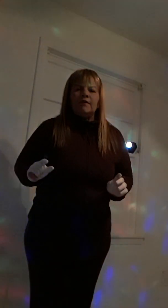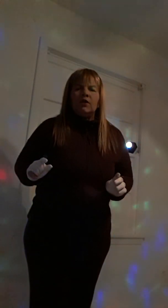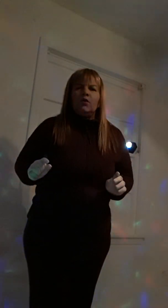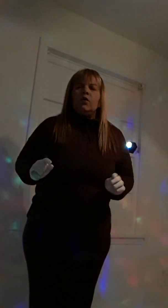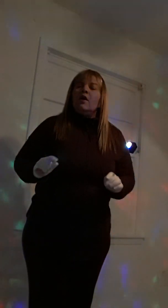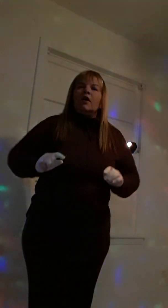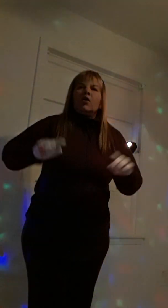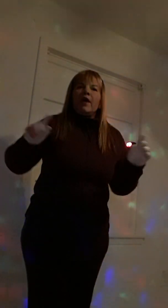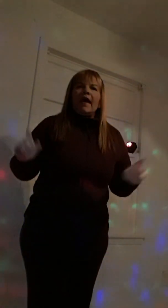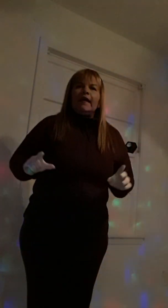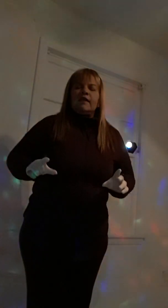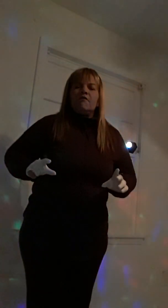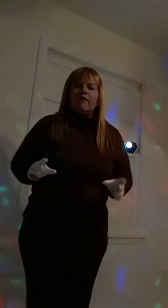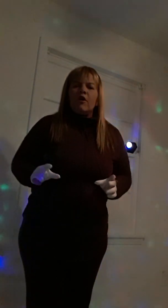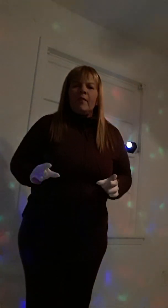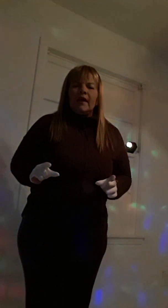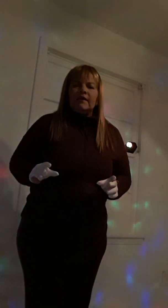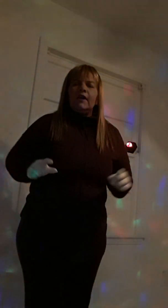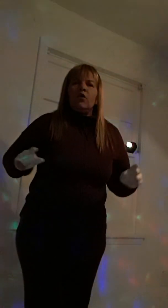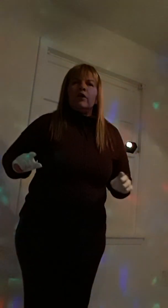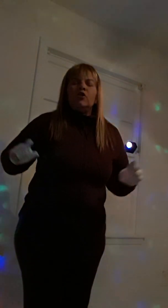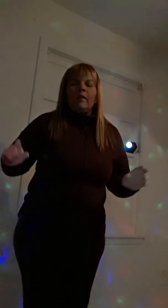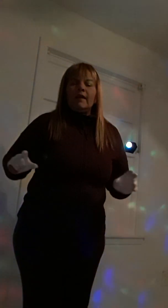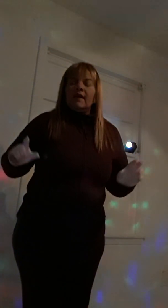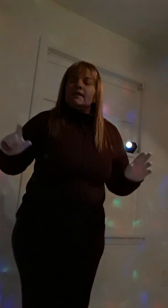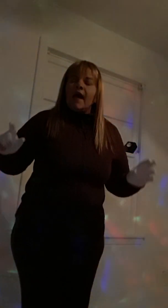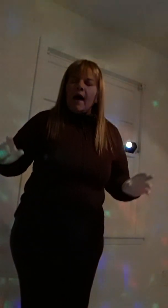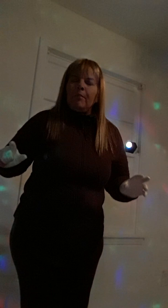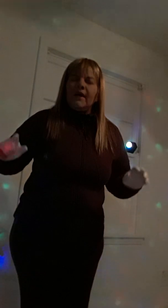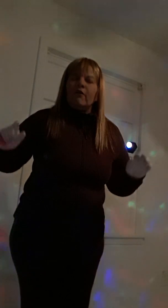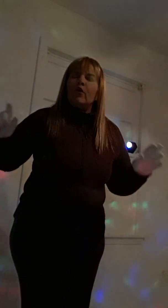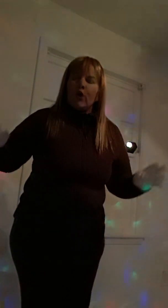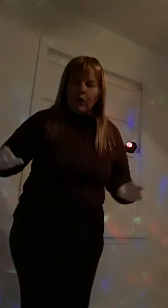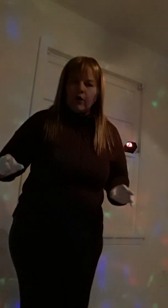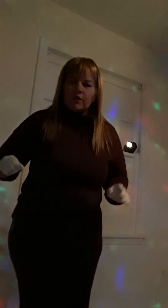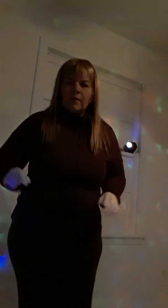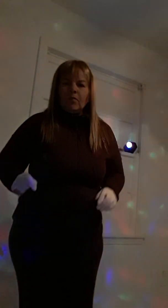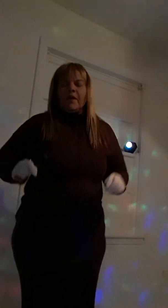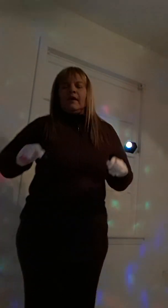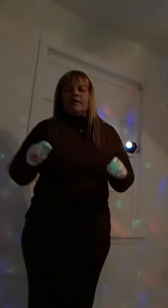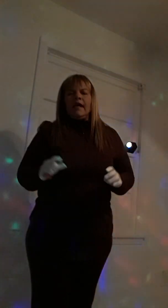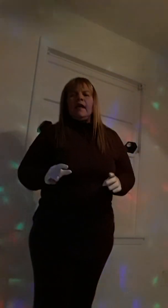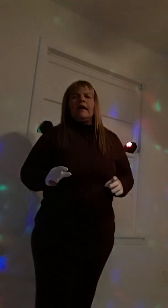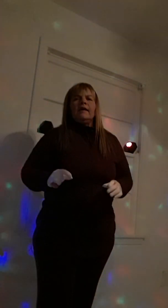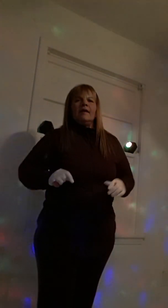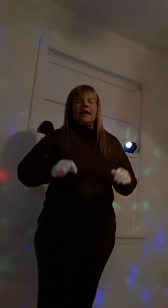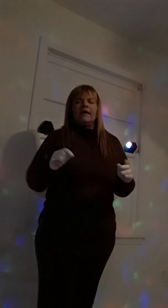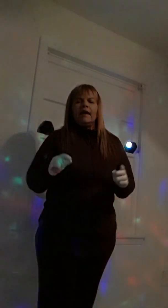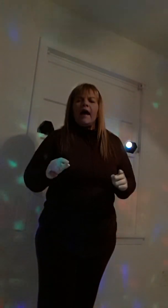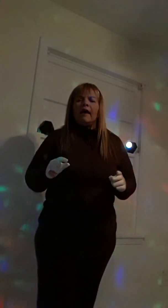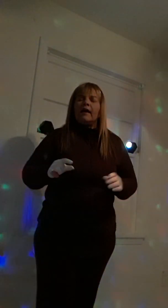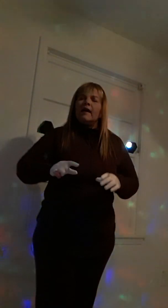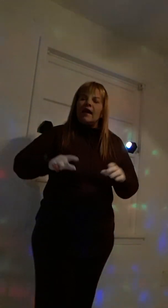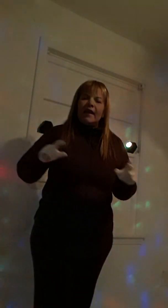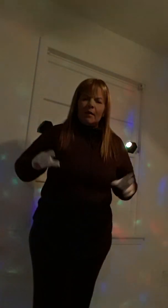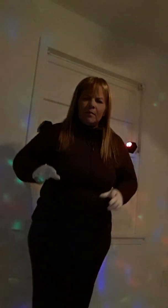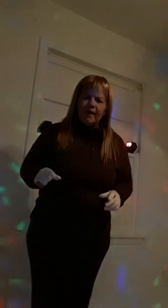to create the environment in order to make things happen for others. Tiene que crear el